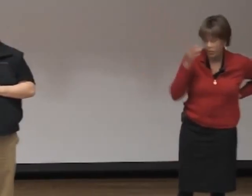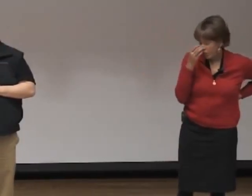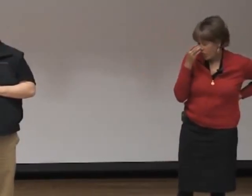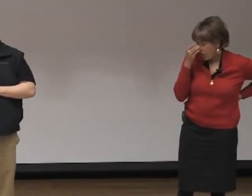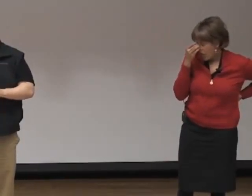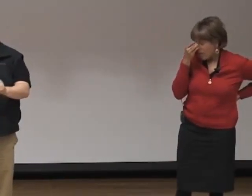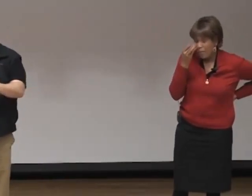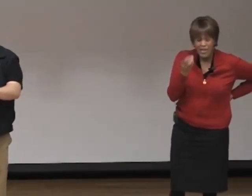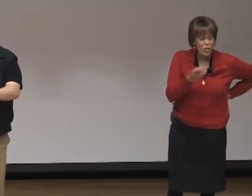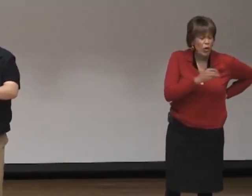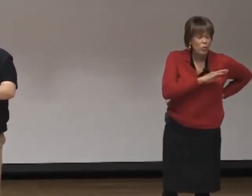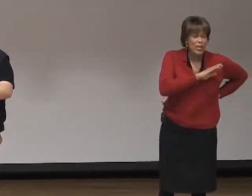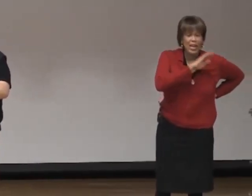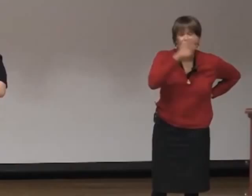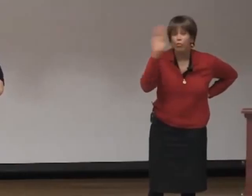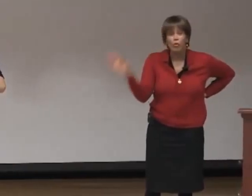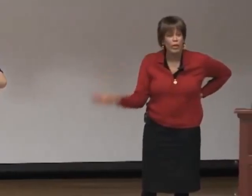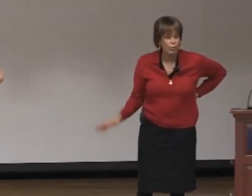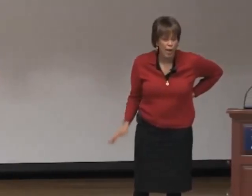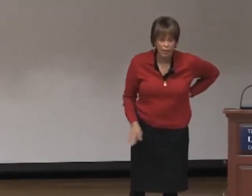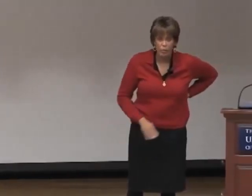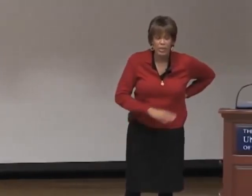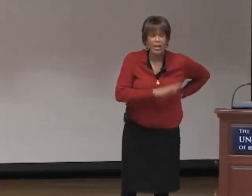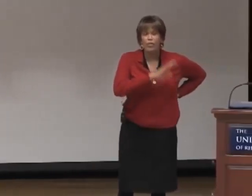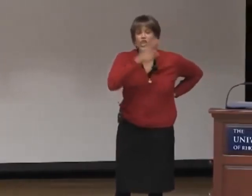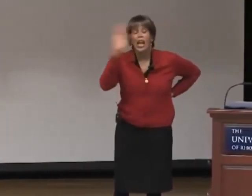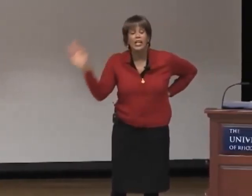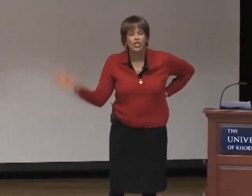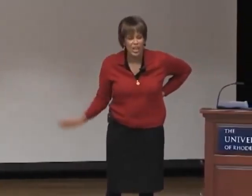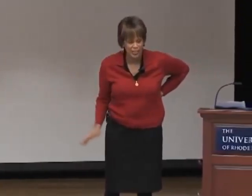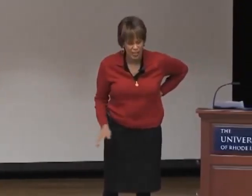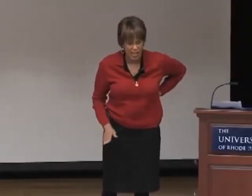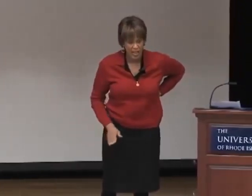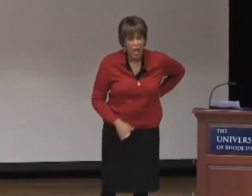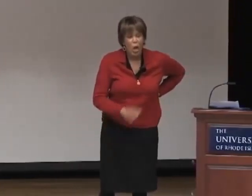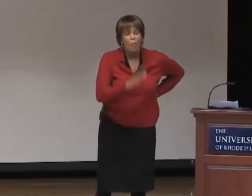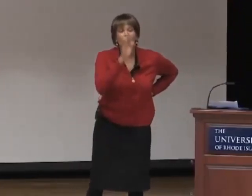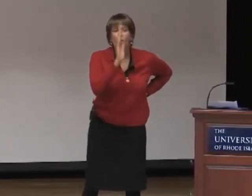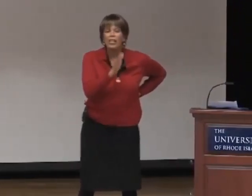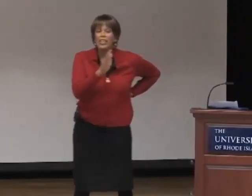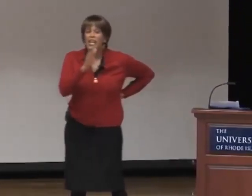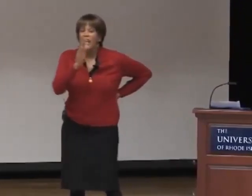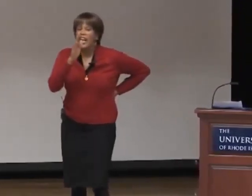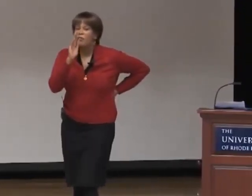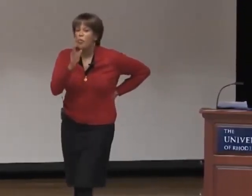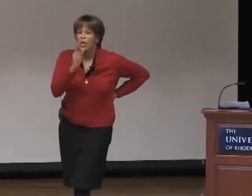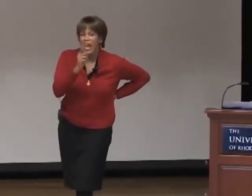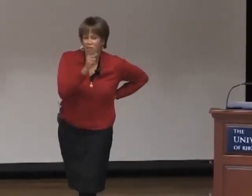truth. Now, my story would not have broken ground. It would not have changed anything. But